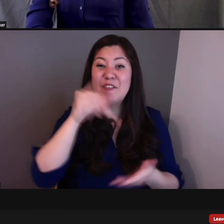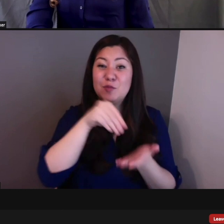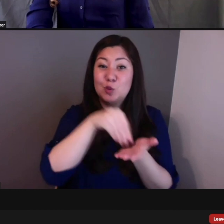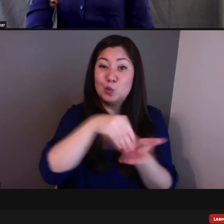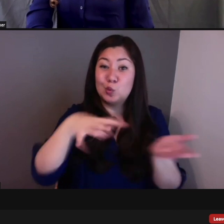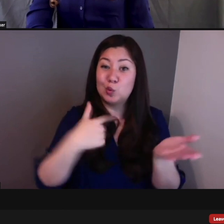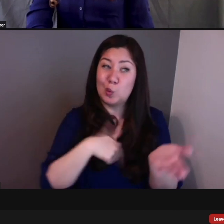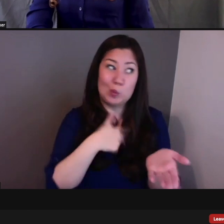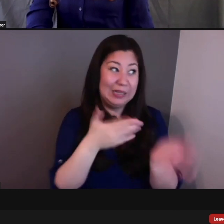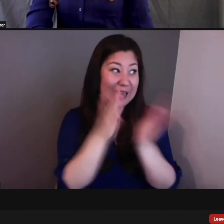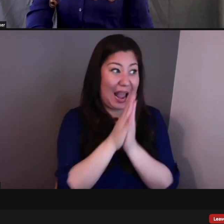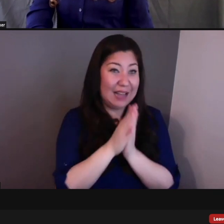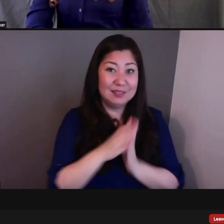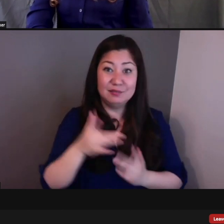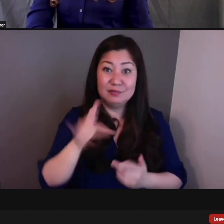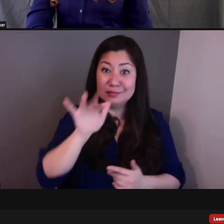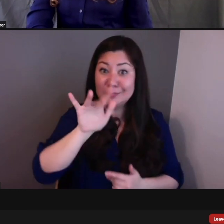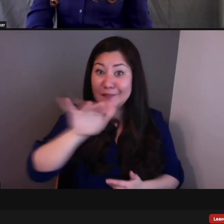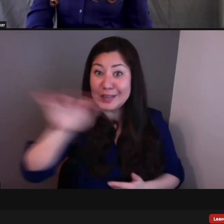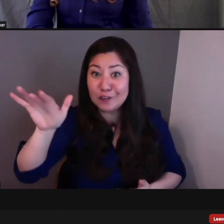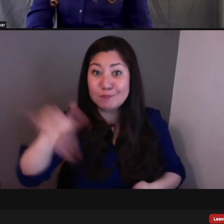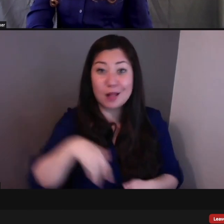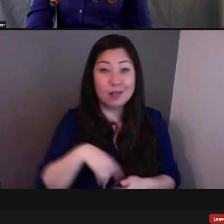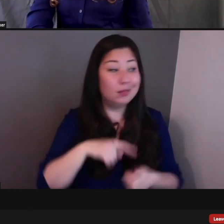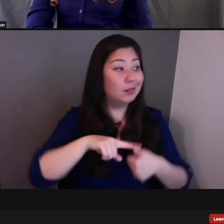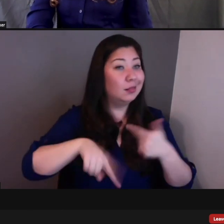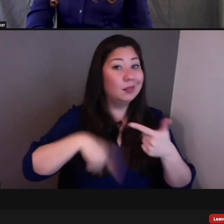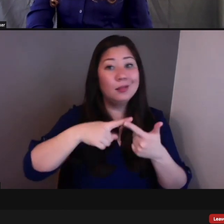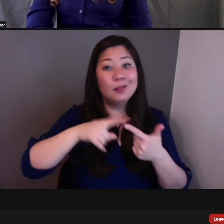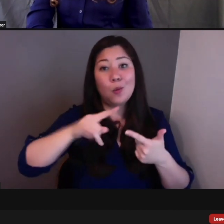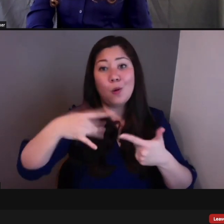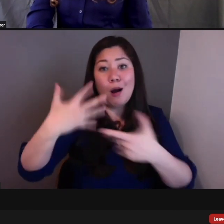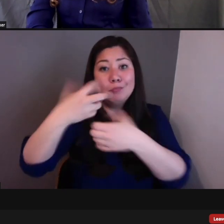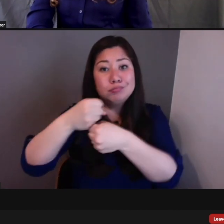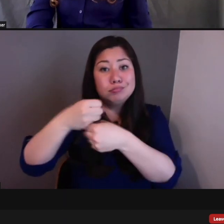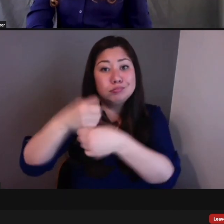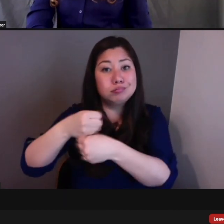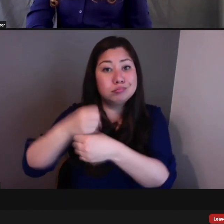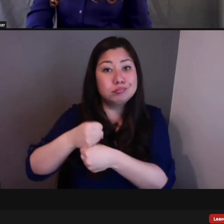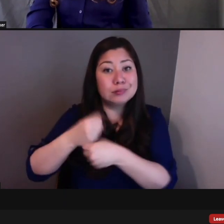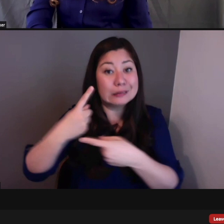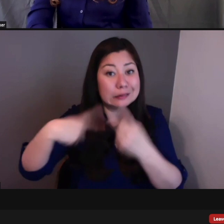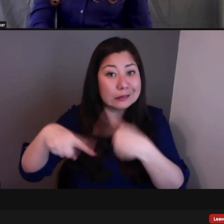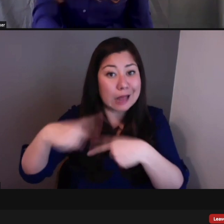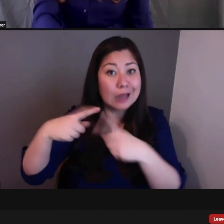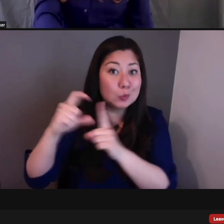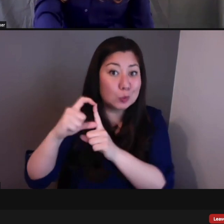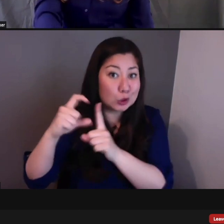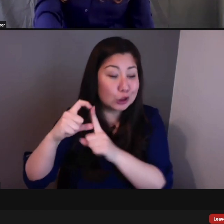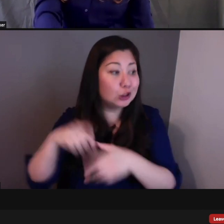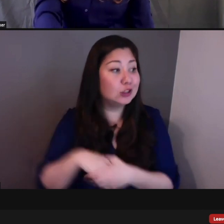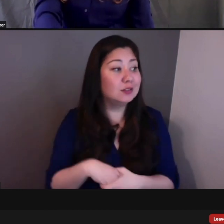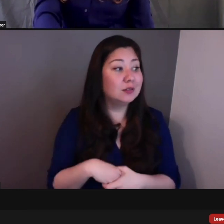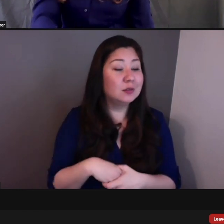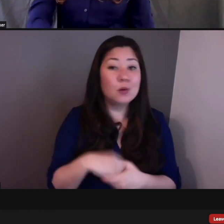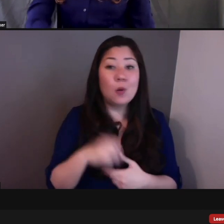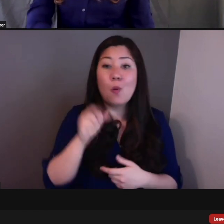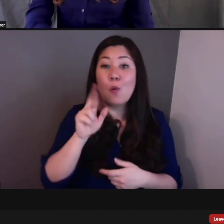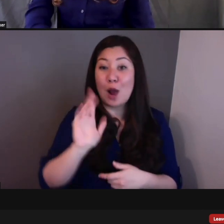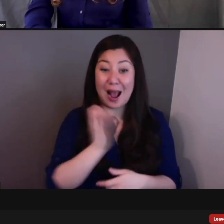concepts and we can explain them clearly in ASL. And sometimes ASL can be great with